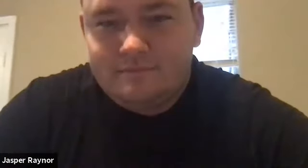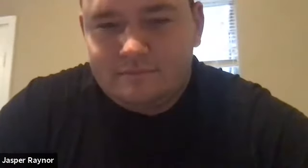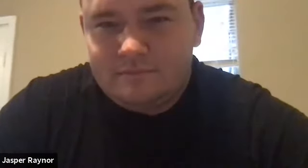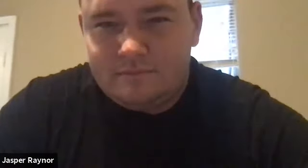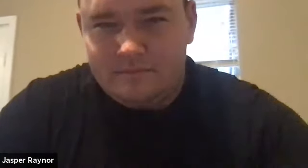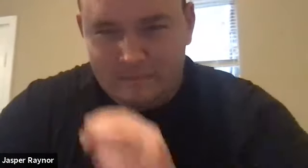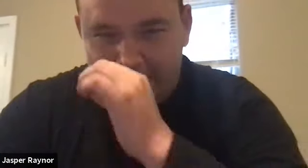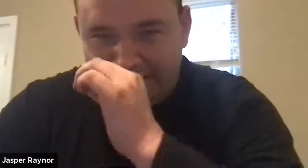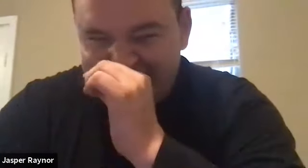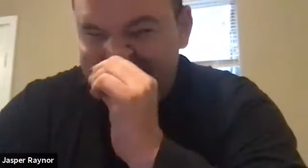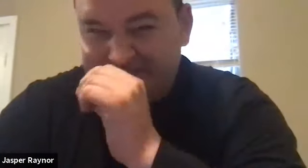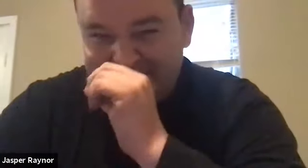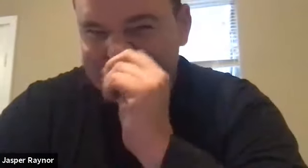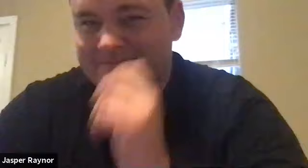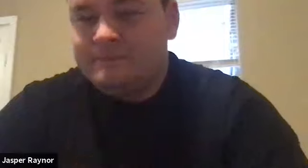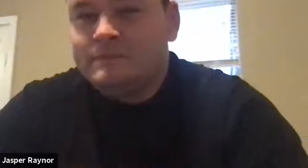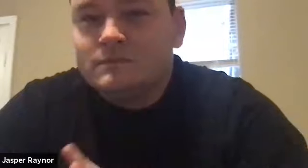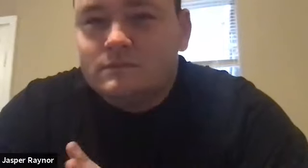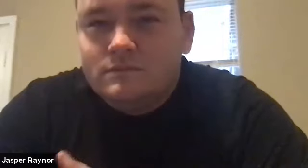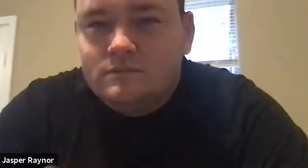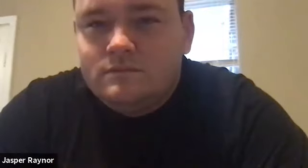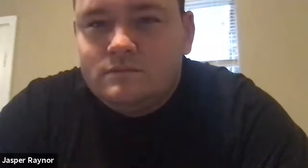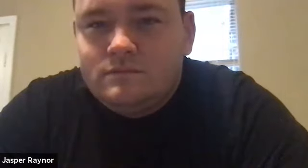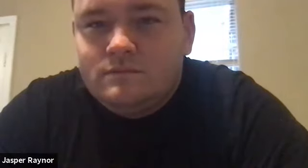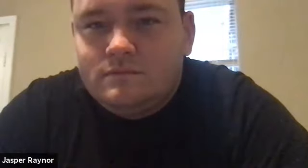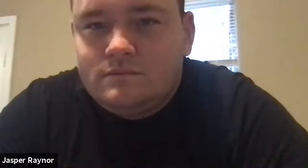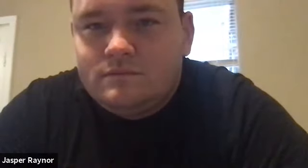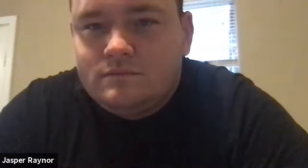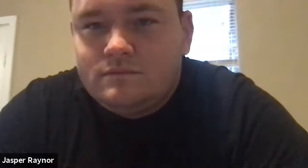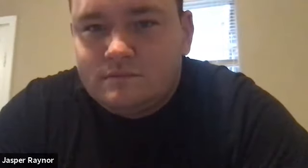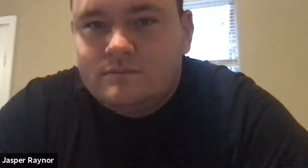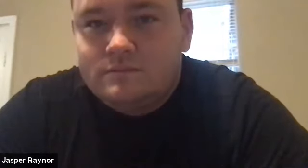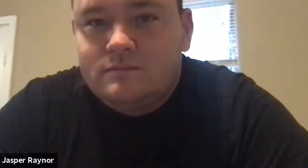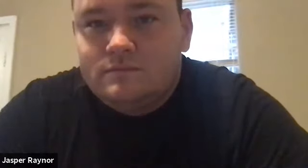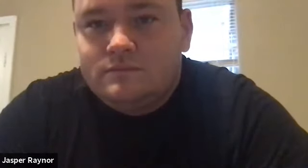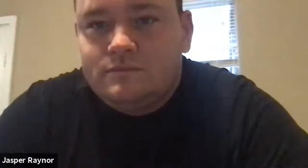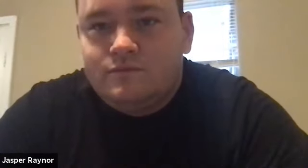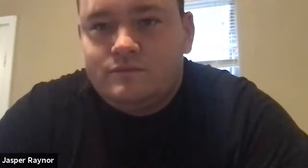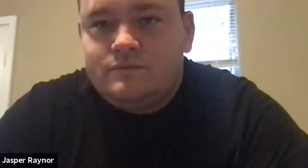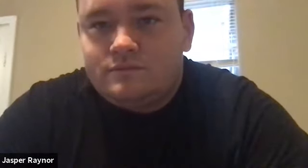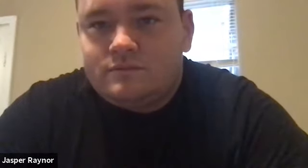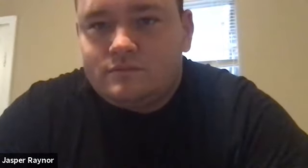I'm saying 30, 35, I'm saying 35. But if I'm saying 53, oh